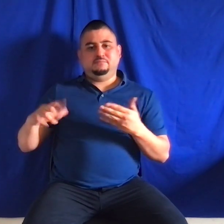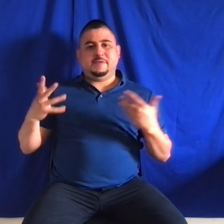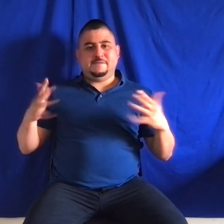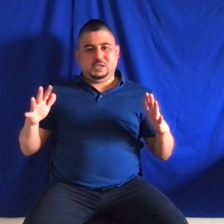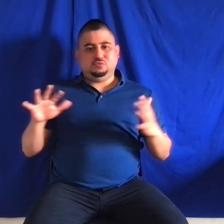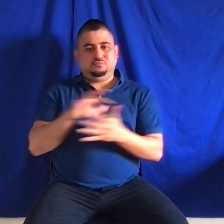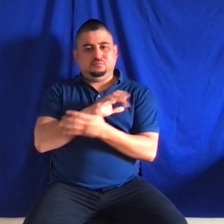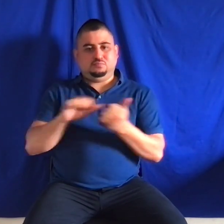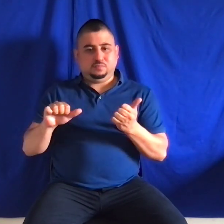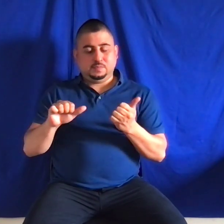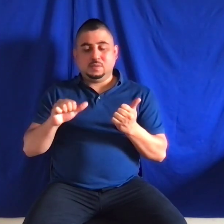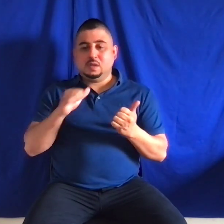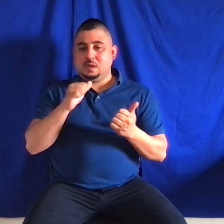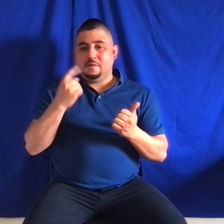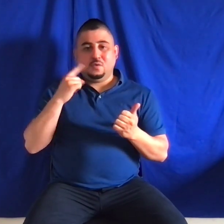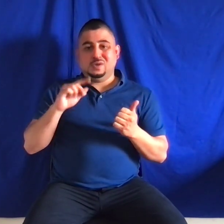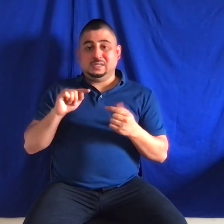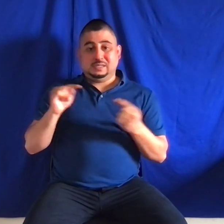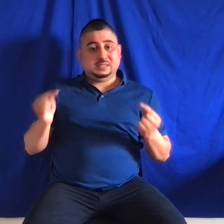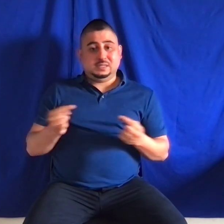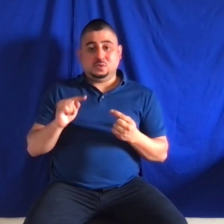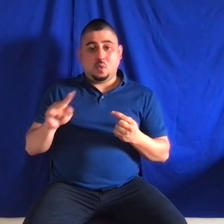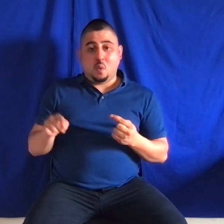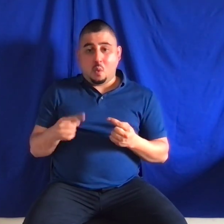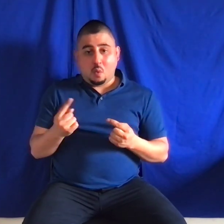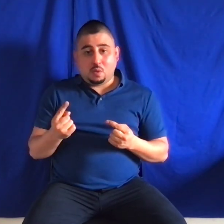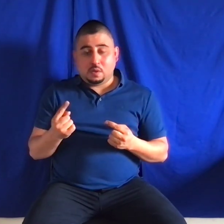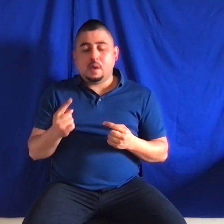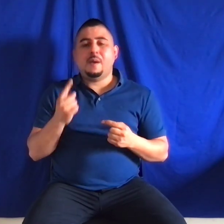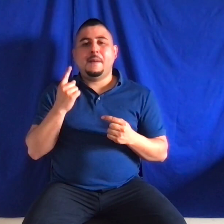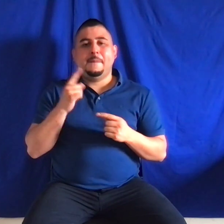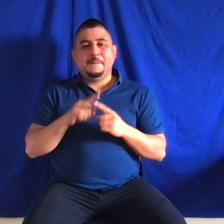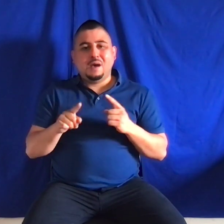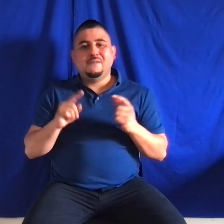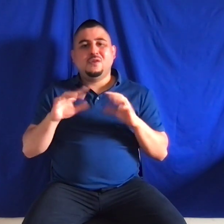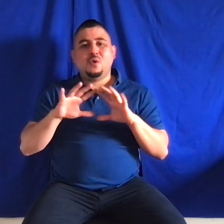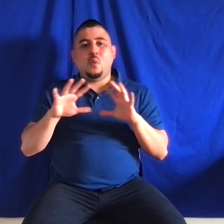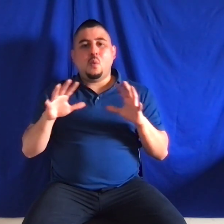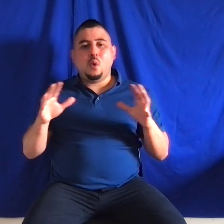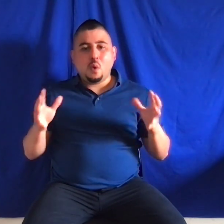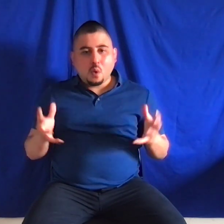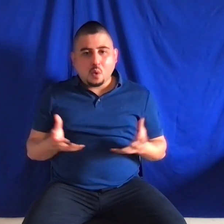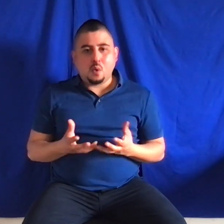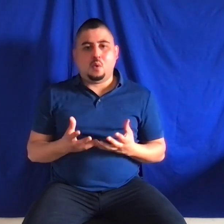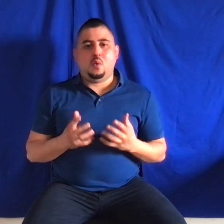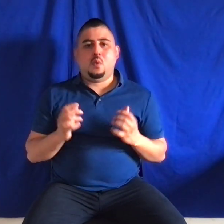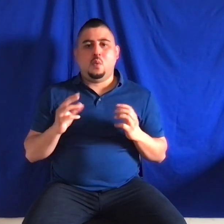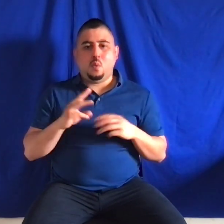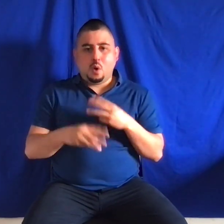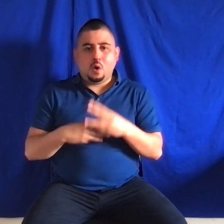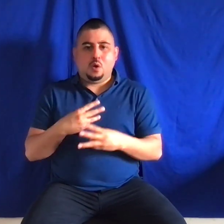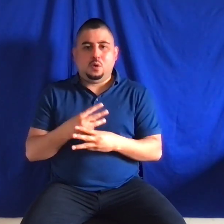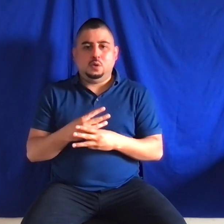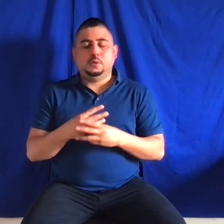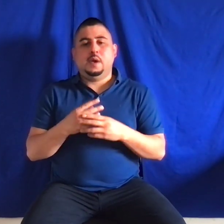and not for our sins only, but for those of the whole world. The way we make sure that we know